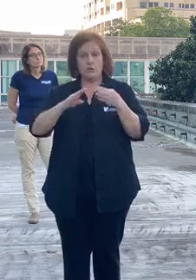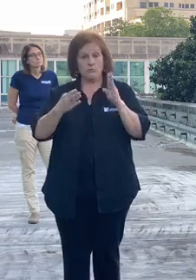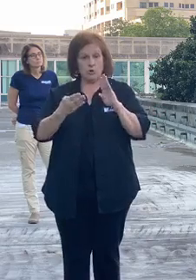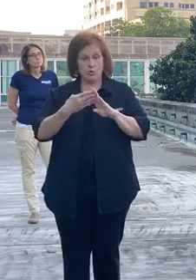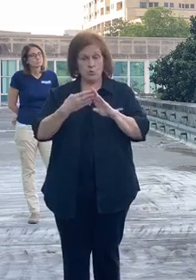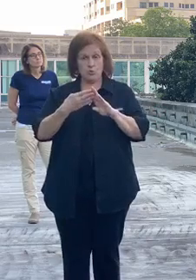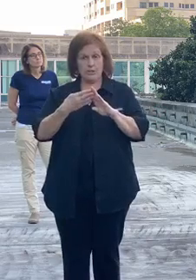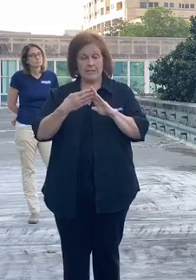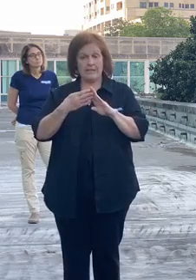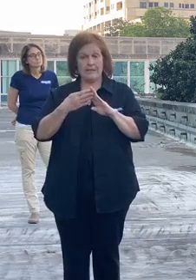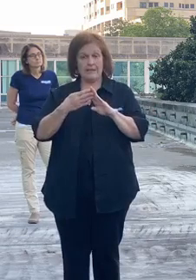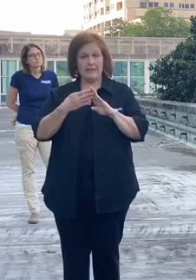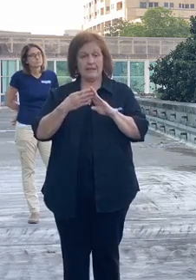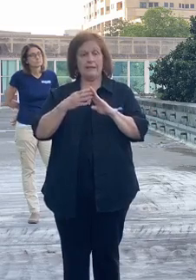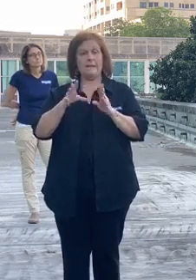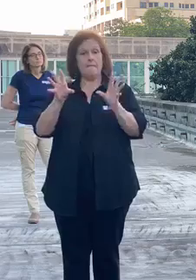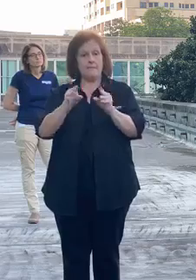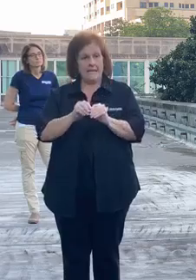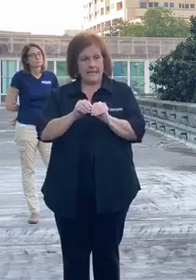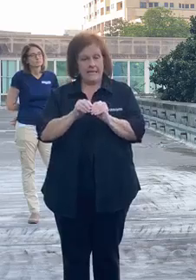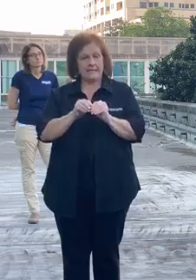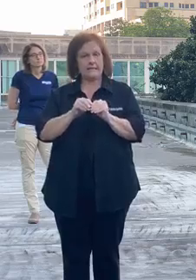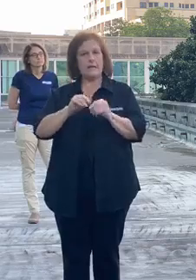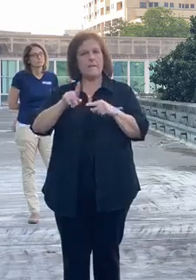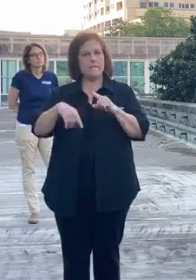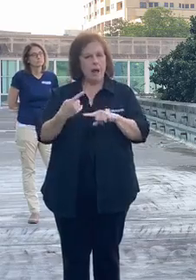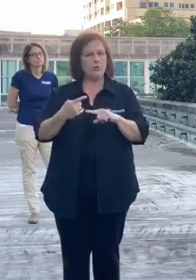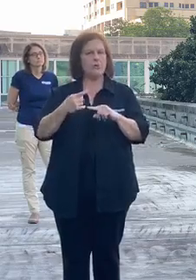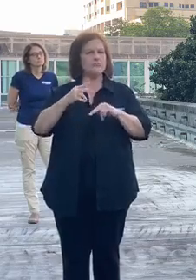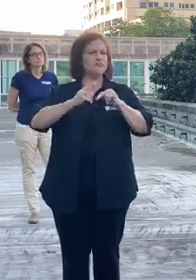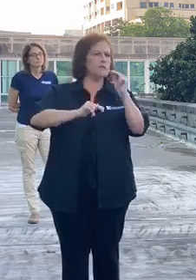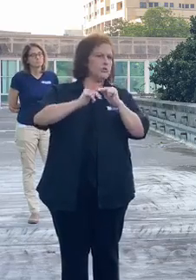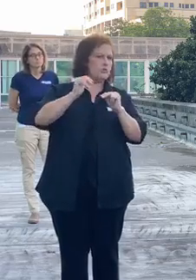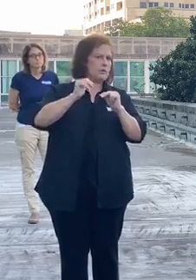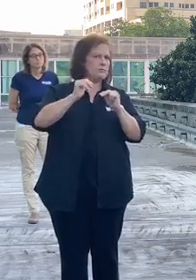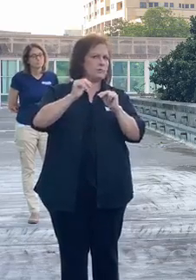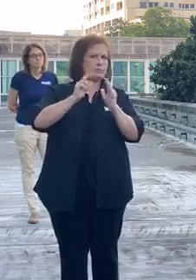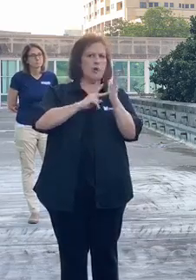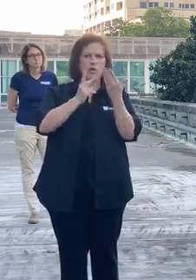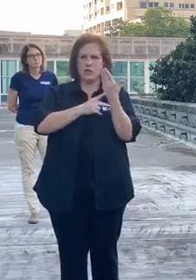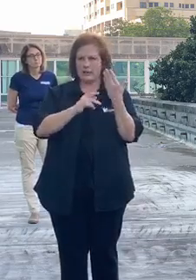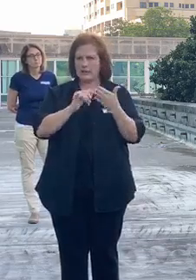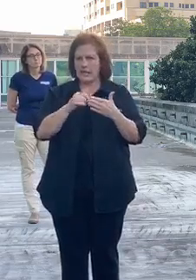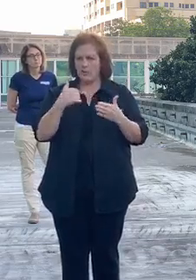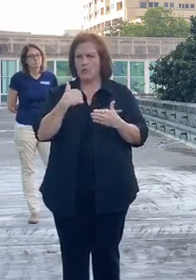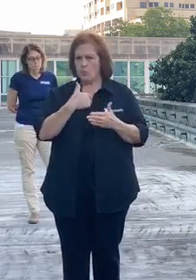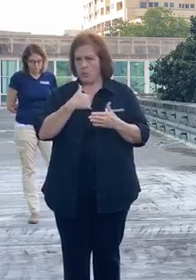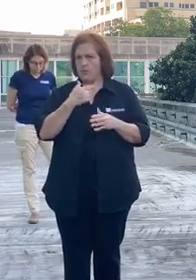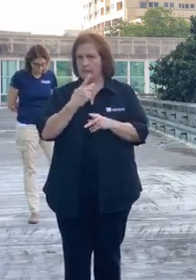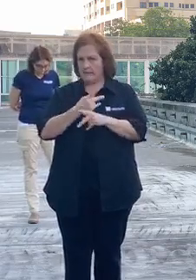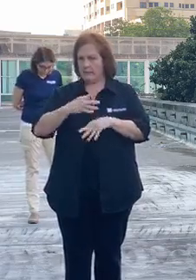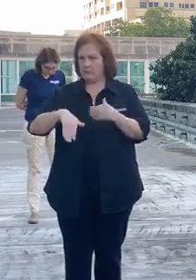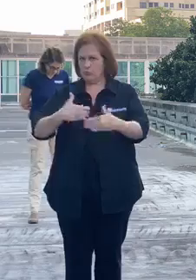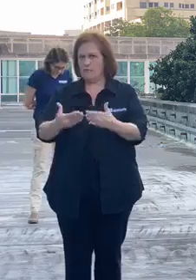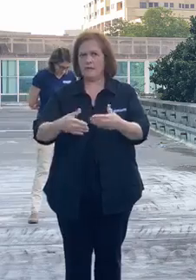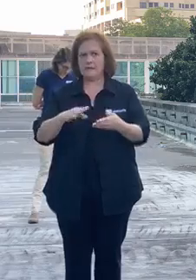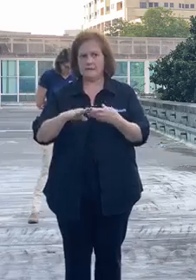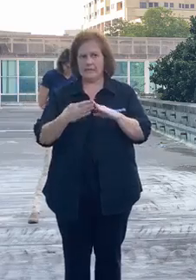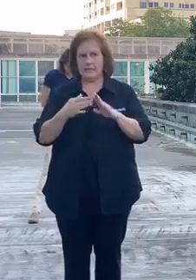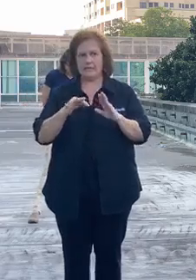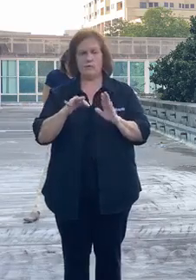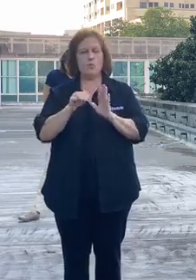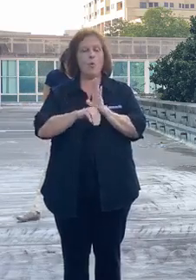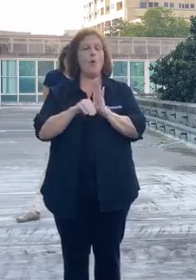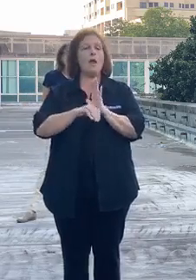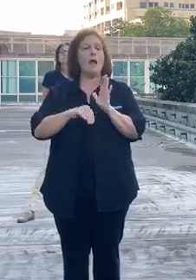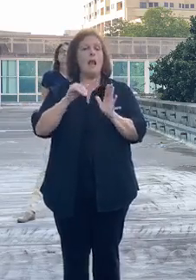community engagement meetings as relates to infrastructure projects that we are moving forward with in the city of New Orleans.